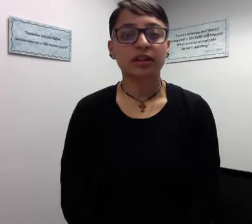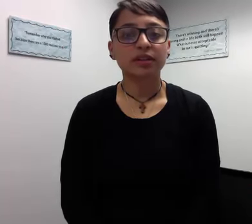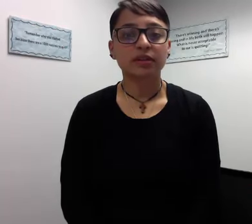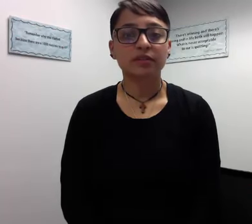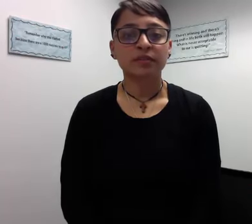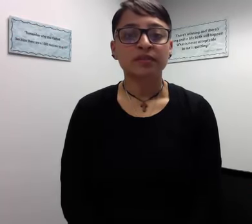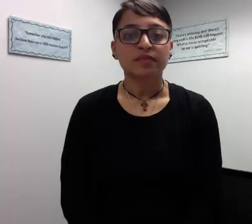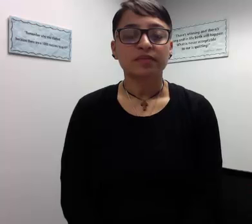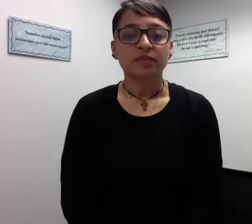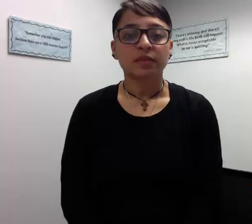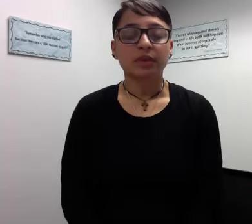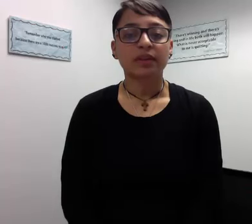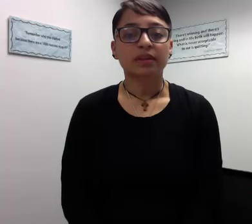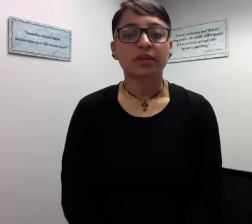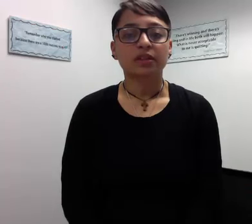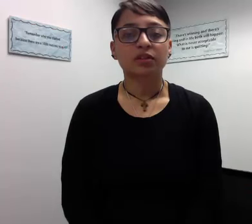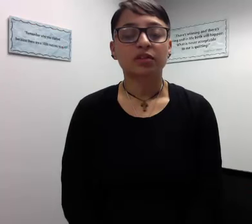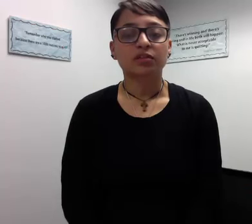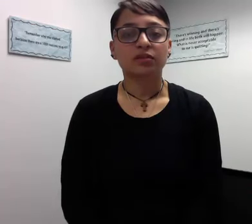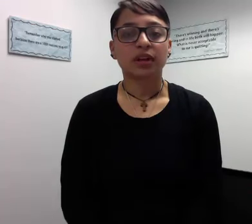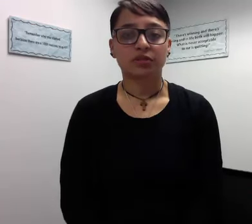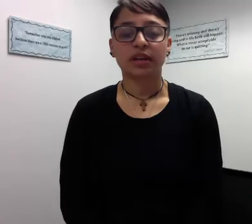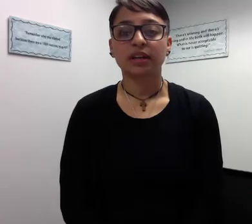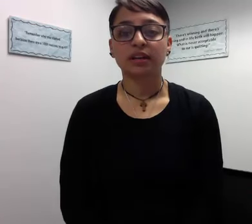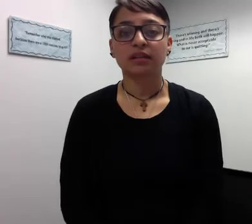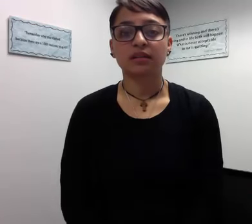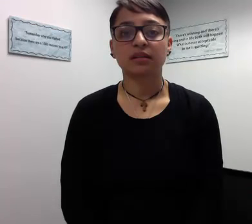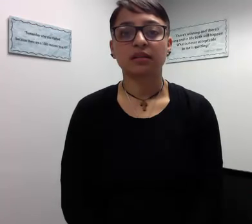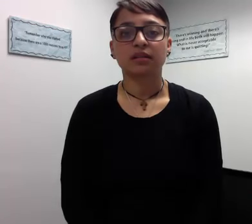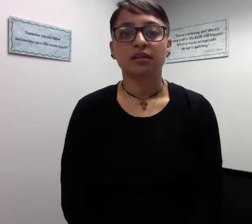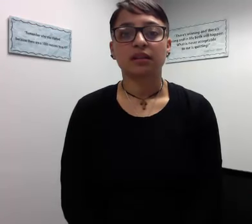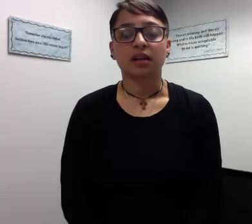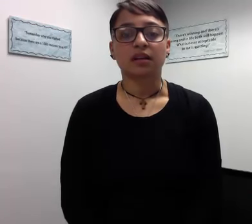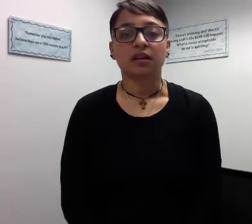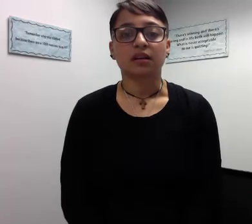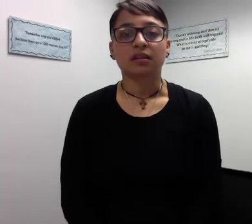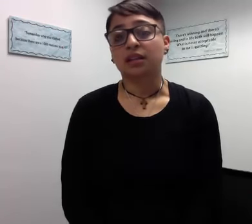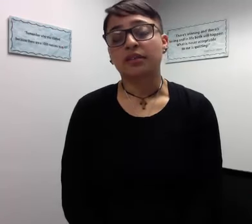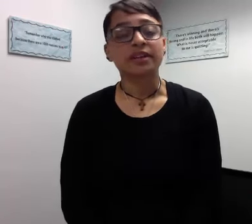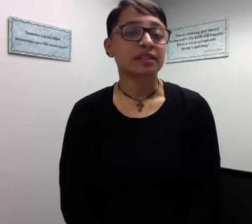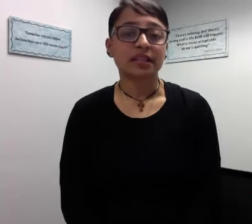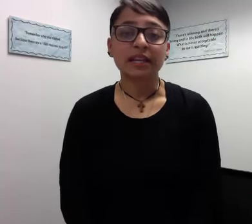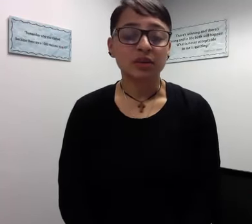either. Maybe they wanted to go to a training and they didn't have access to that as